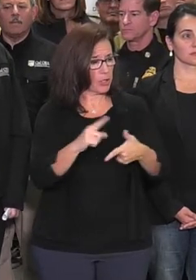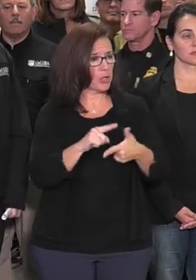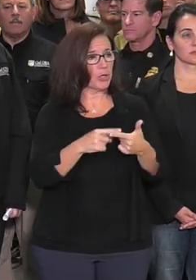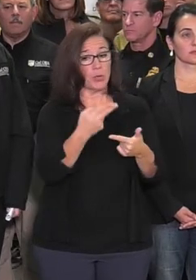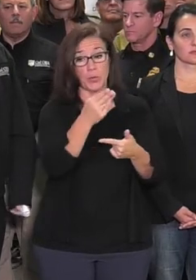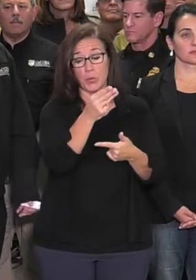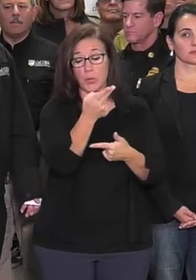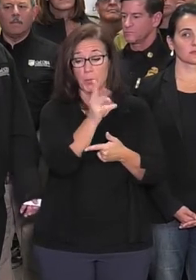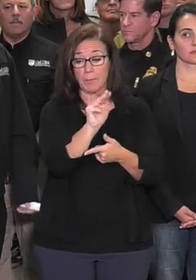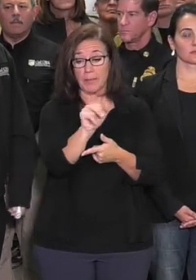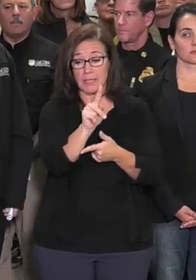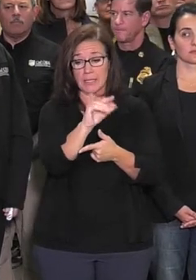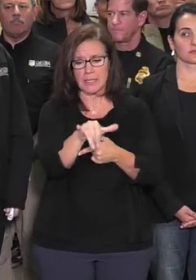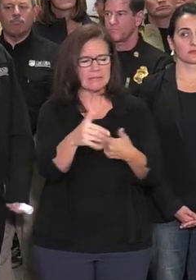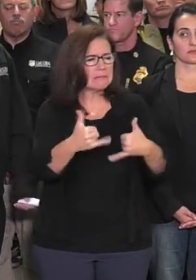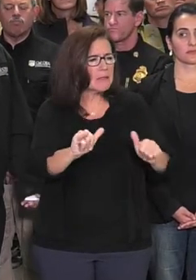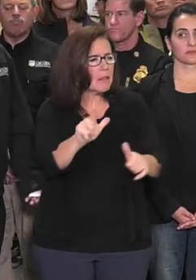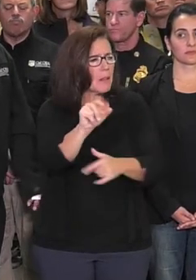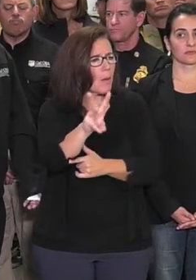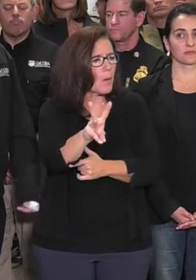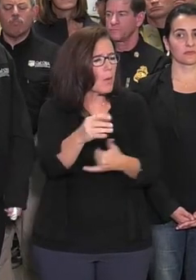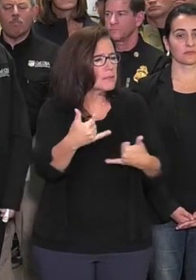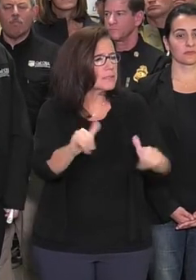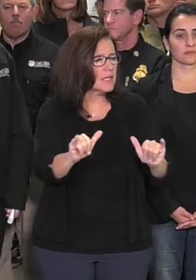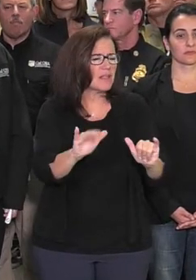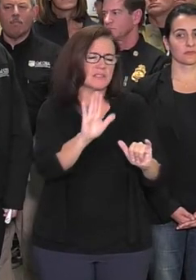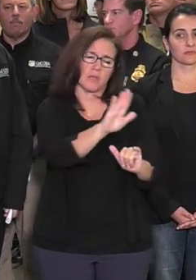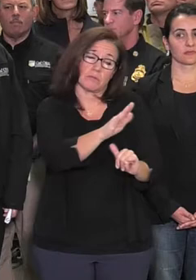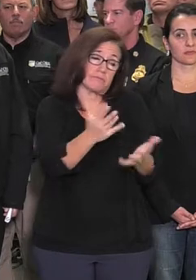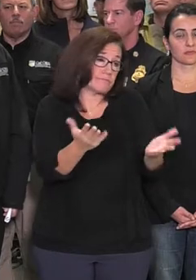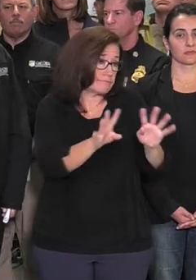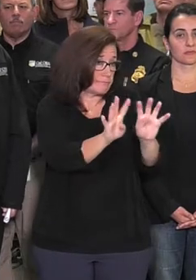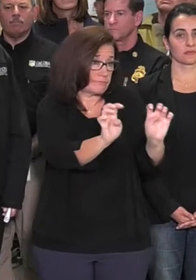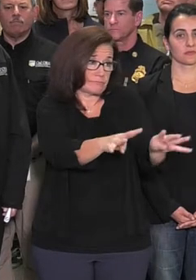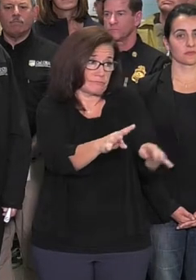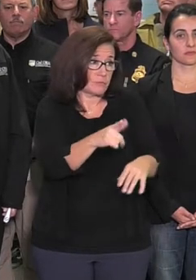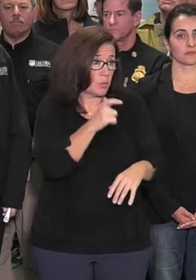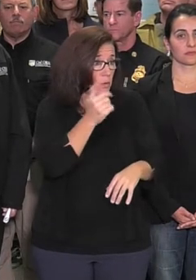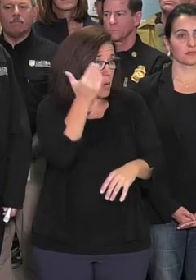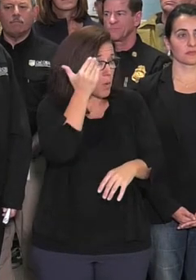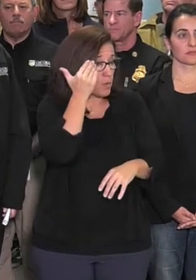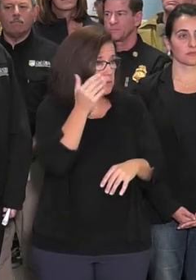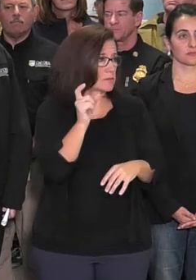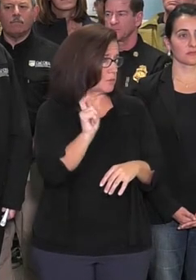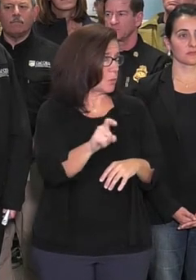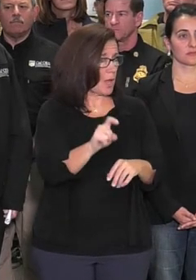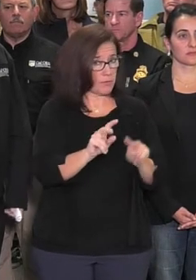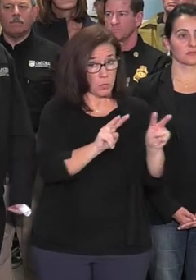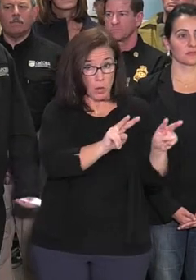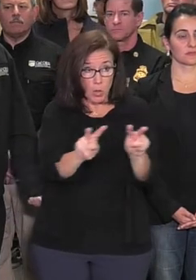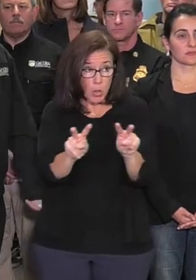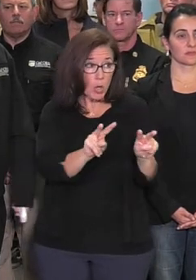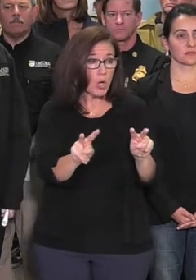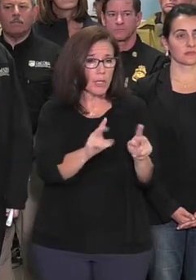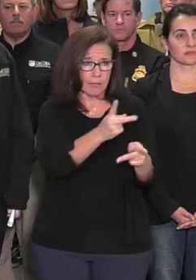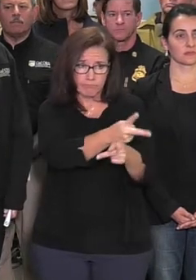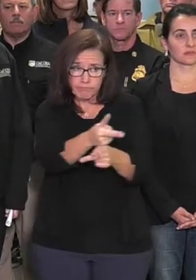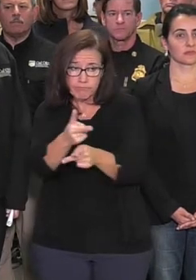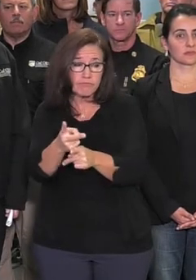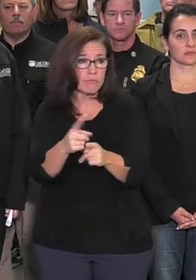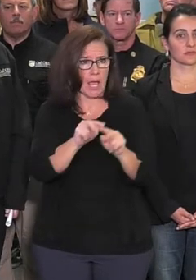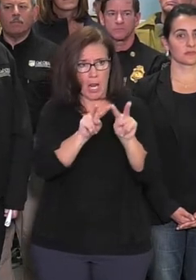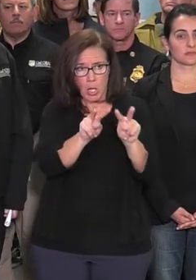low, and who knows? So you have to listen to what people are saying, get the alerts on your cell phone, and be ready